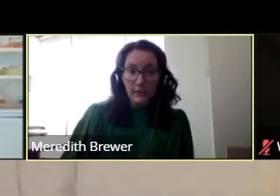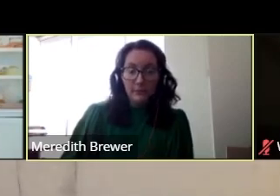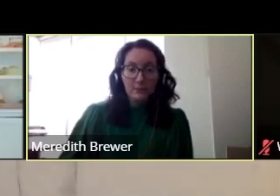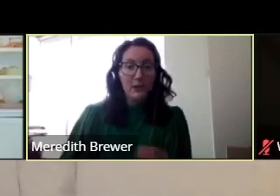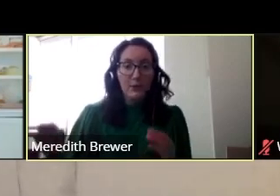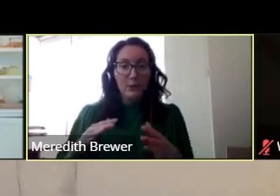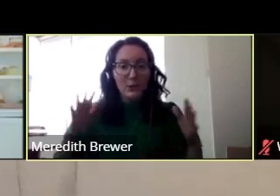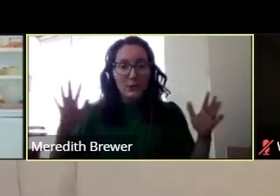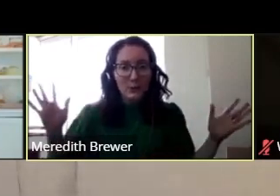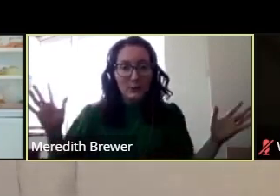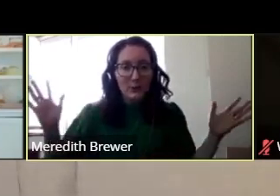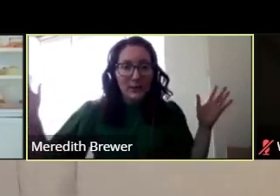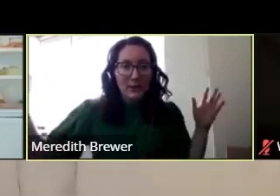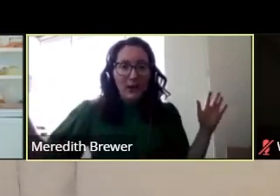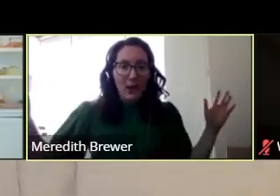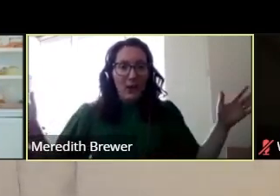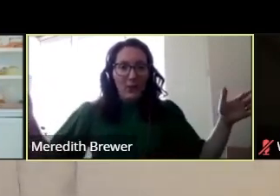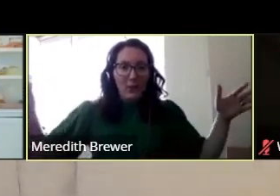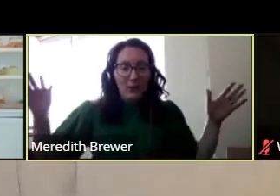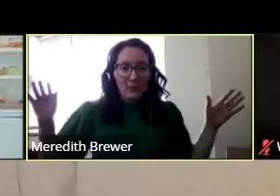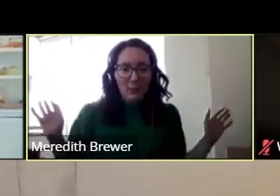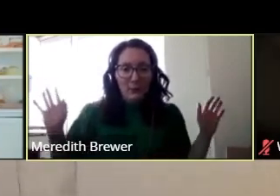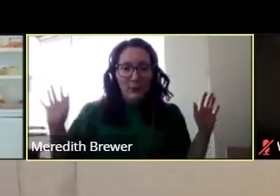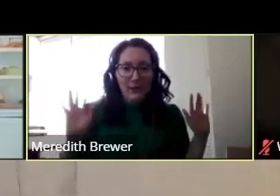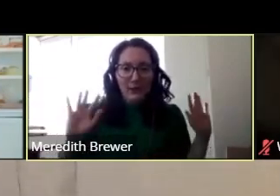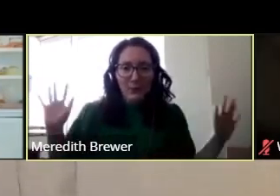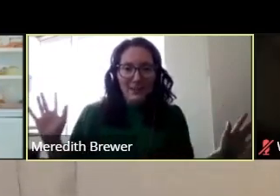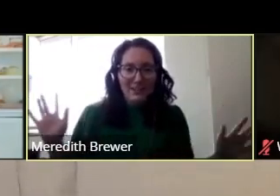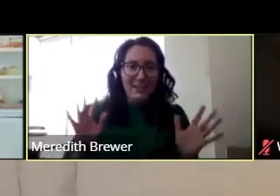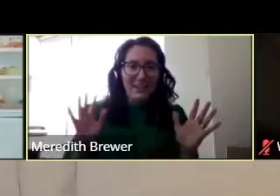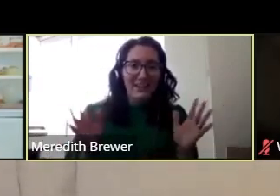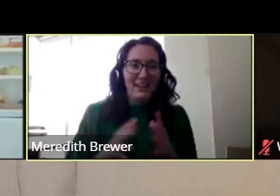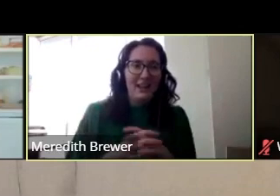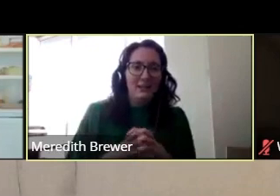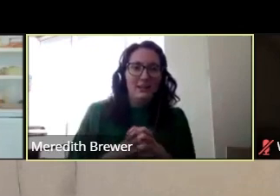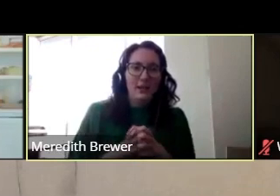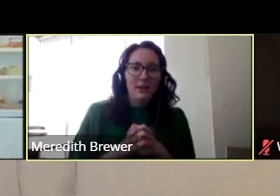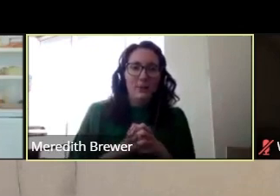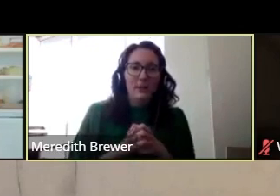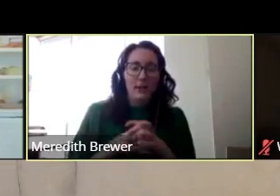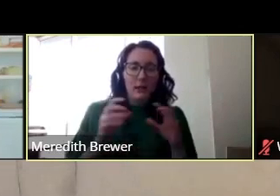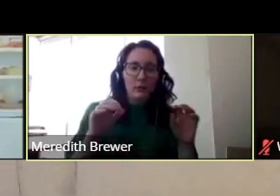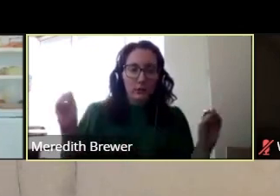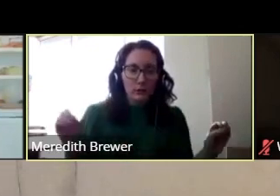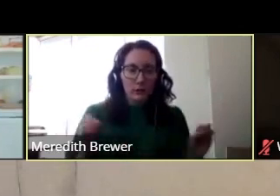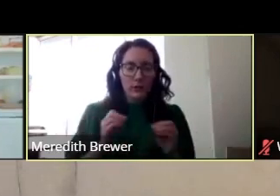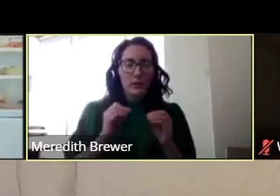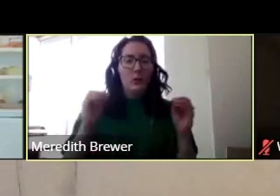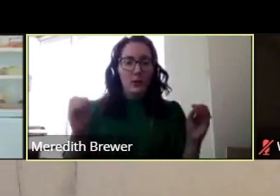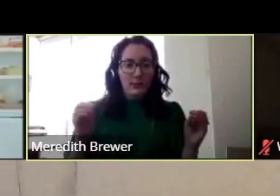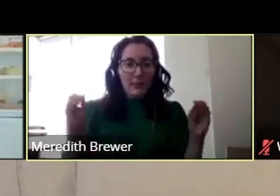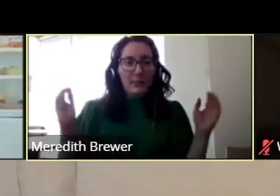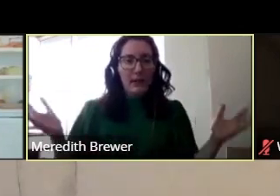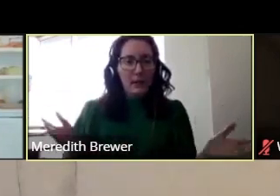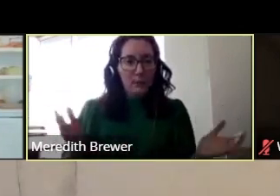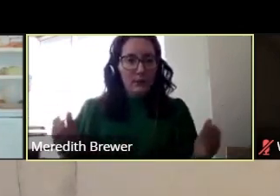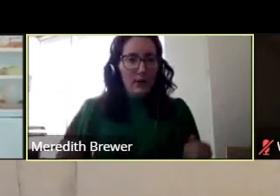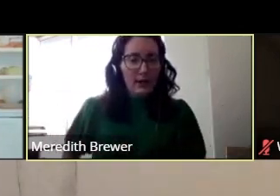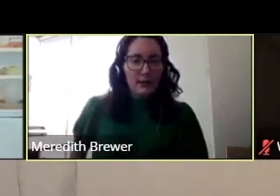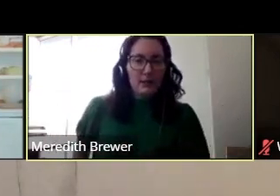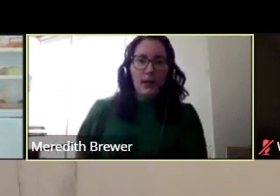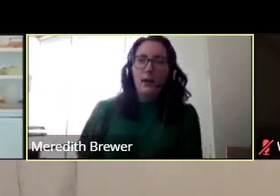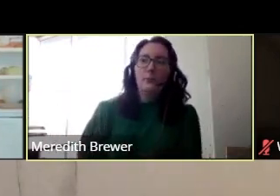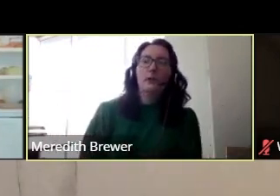convening. So they're sort of on the periphery watching and thinking through what's happening and